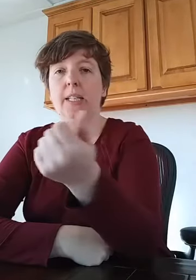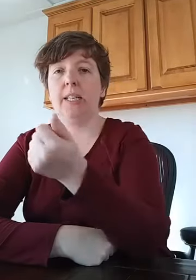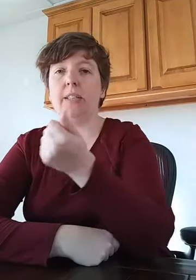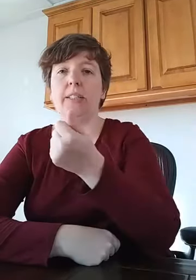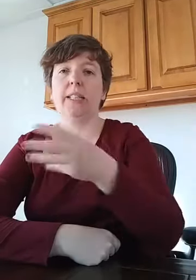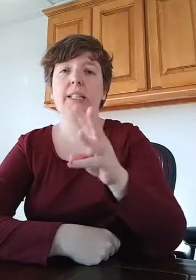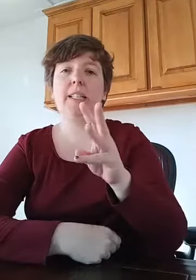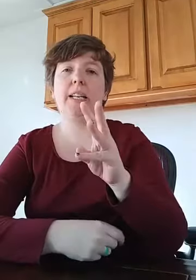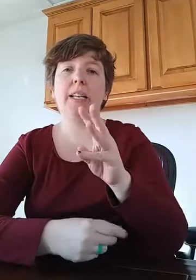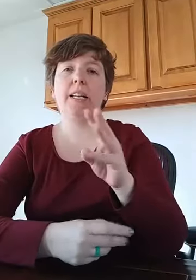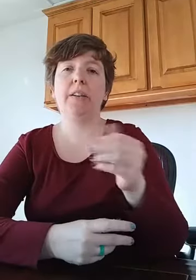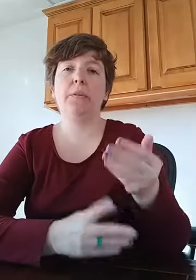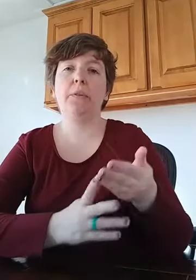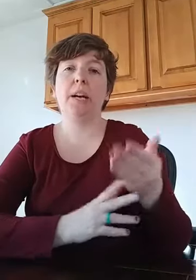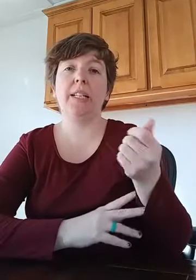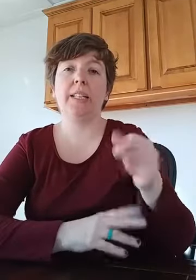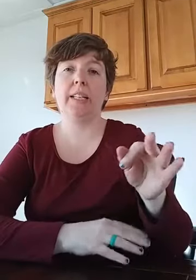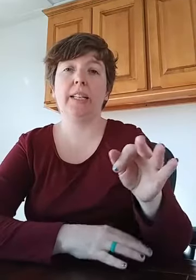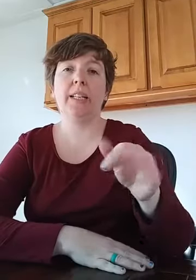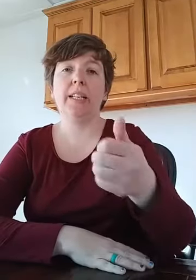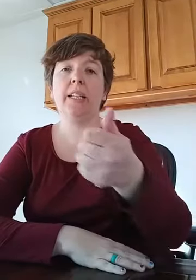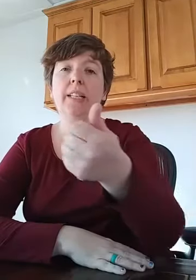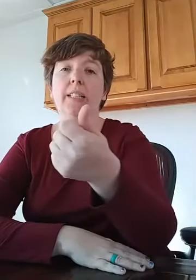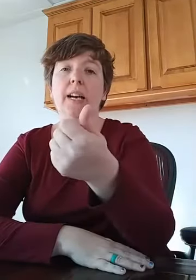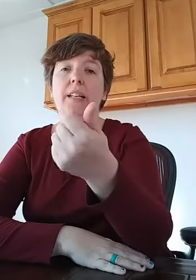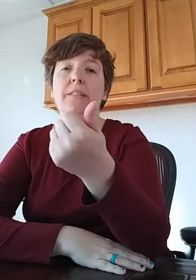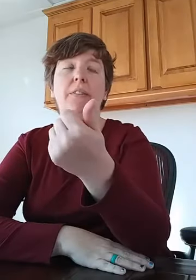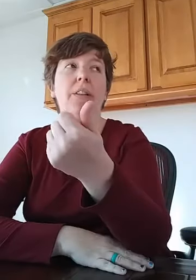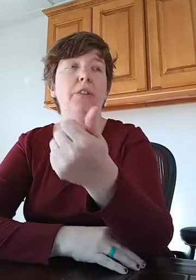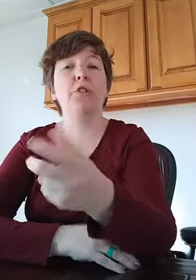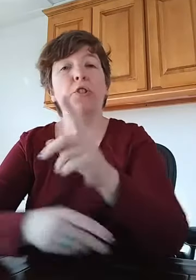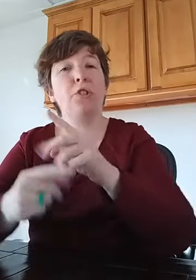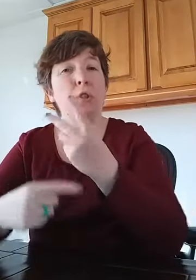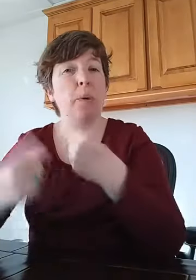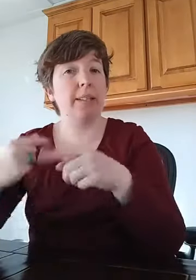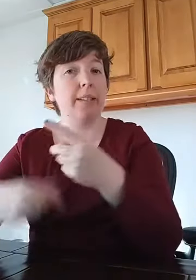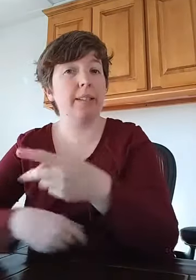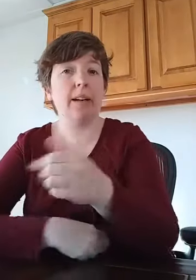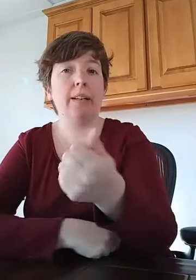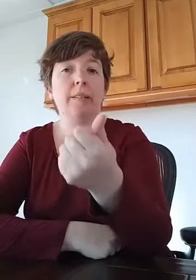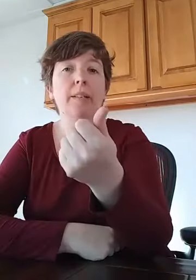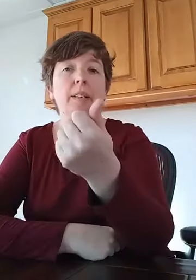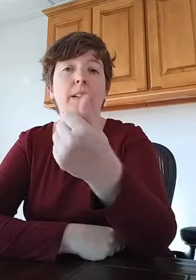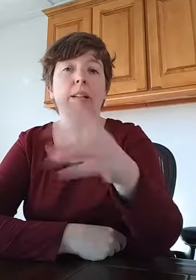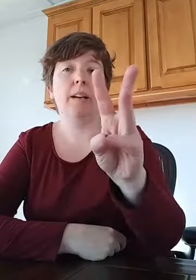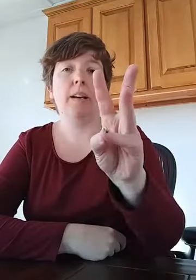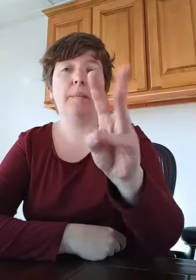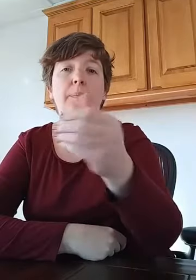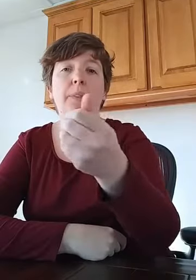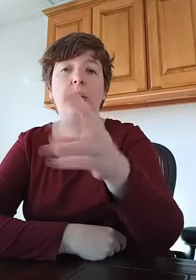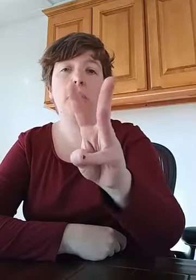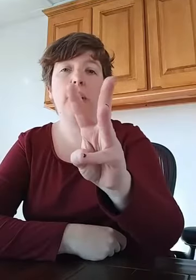Now 16 through 19 is kind of, there's 2 ways to sign it. This way I